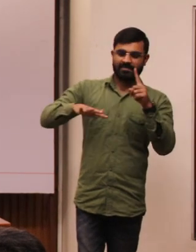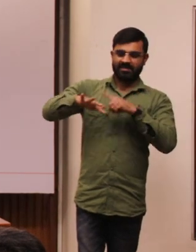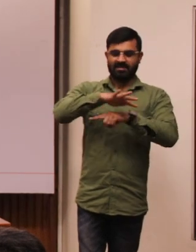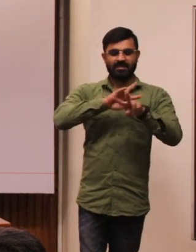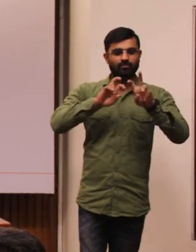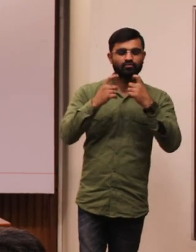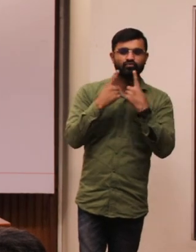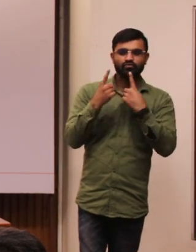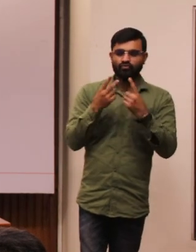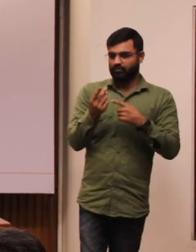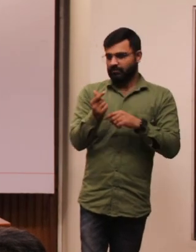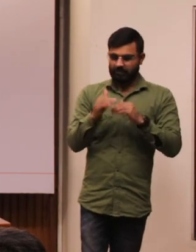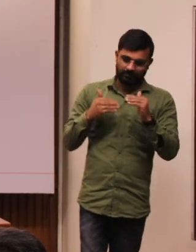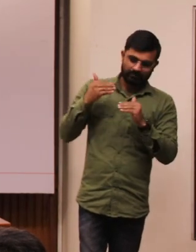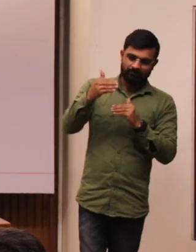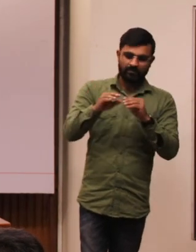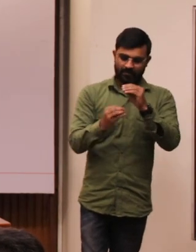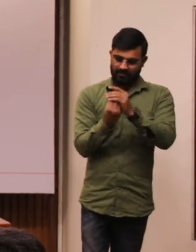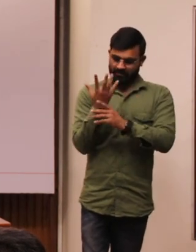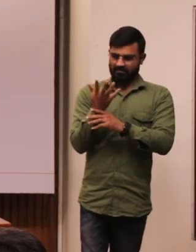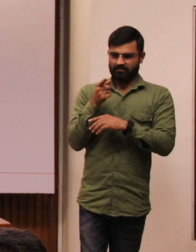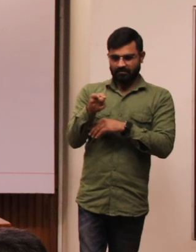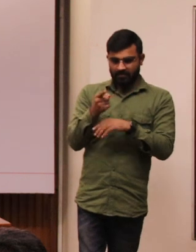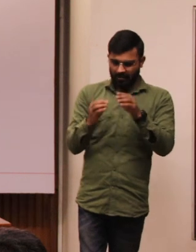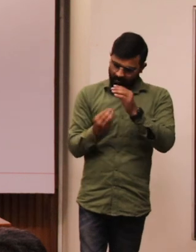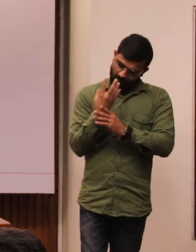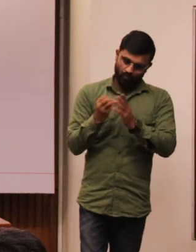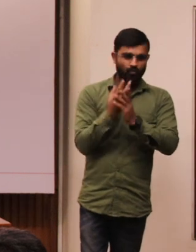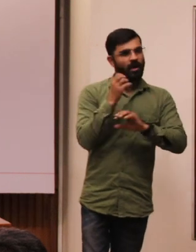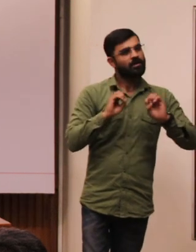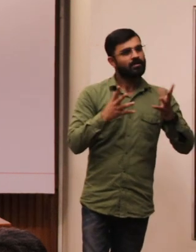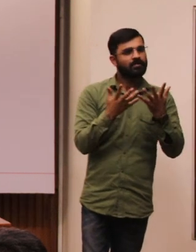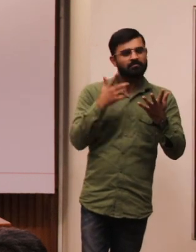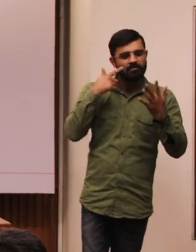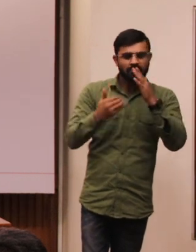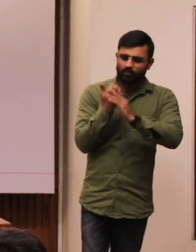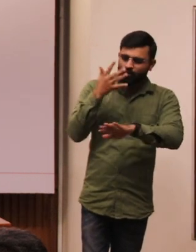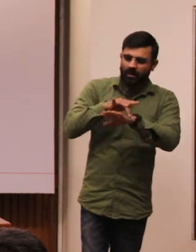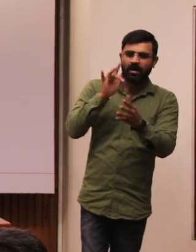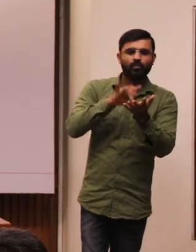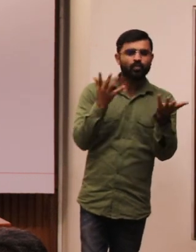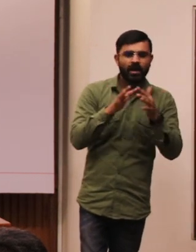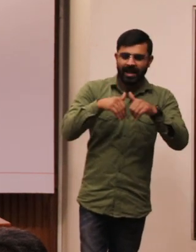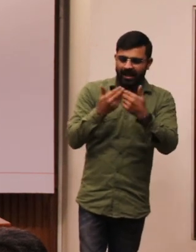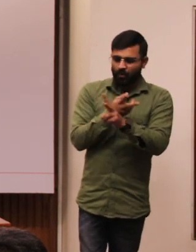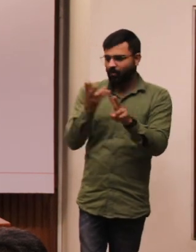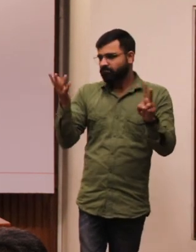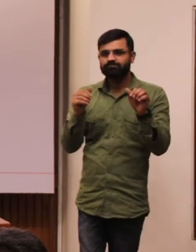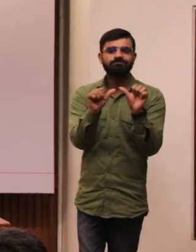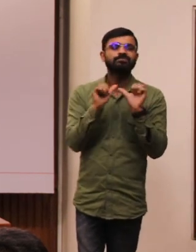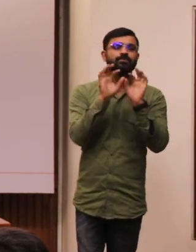talk about environment, quickly we jump to the plantation. Oh, let's start plantation. What to plant, where to plant, how to plant, no